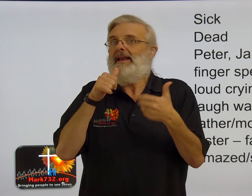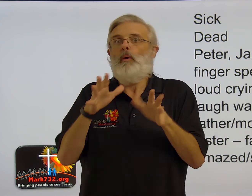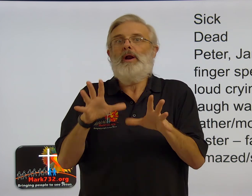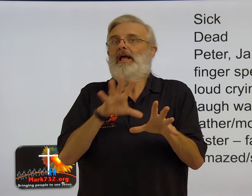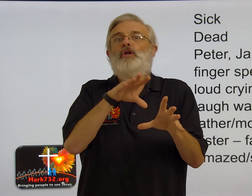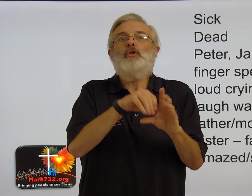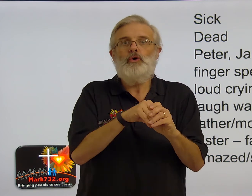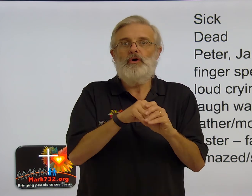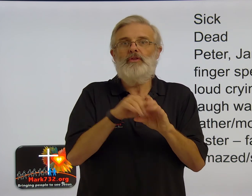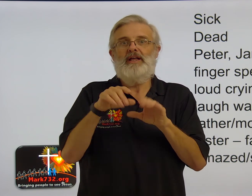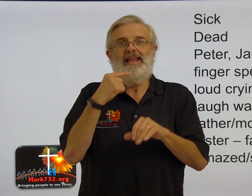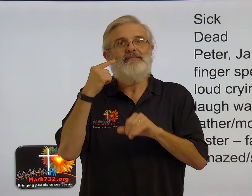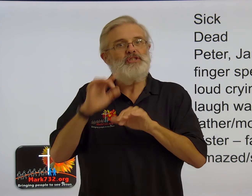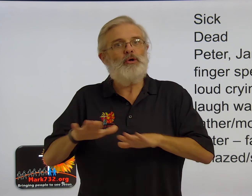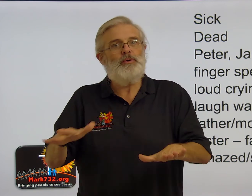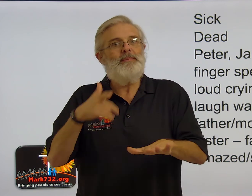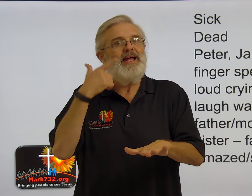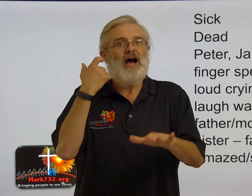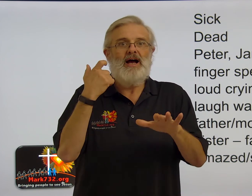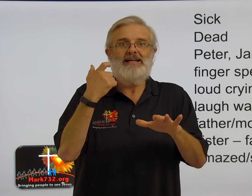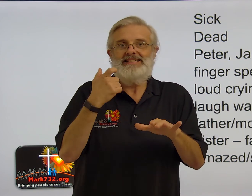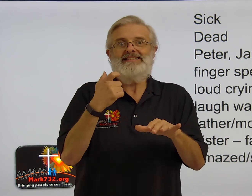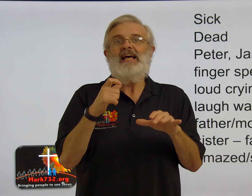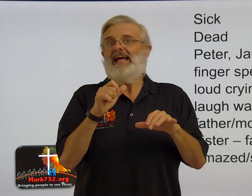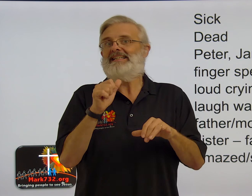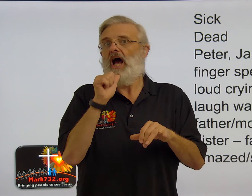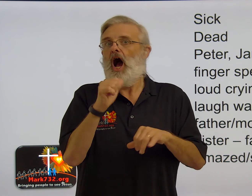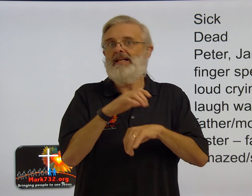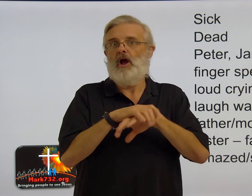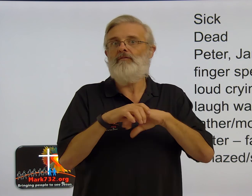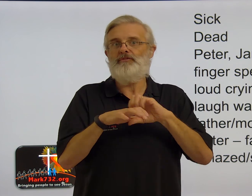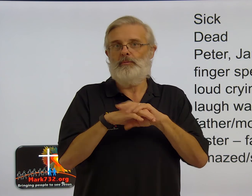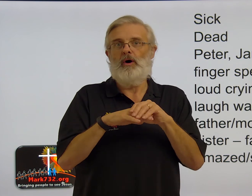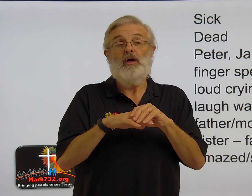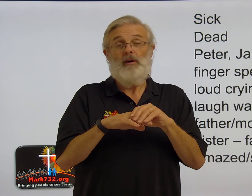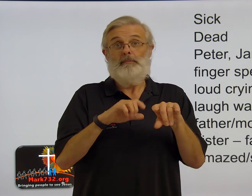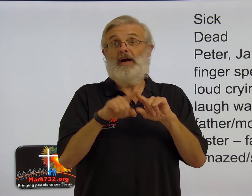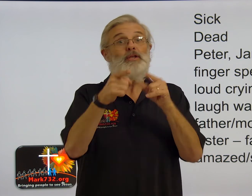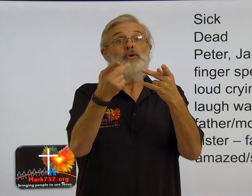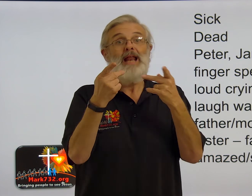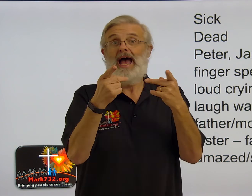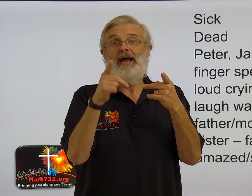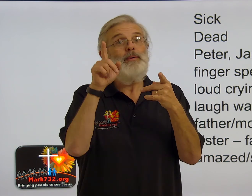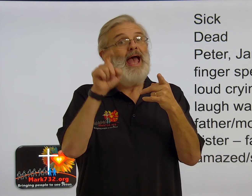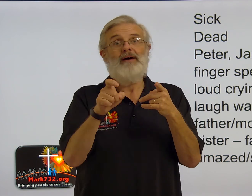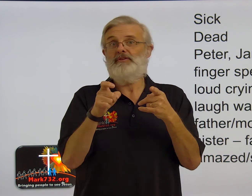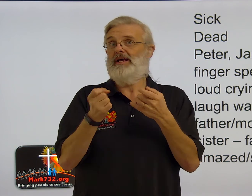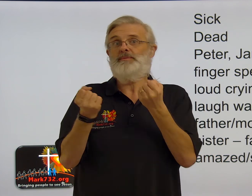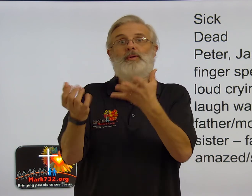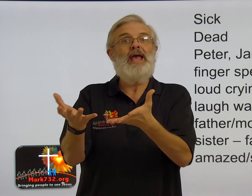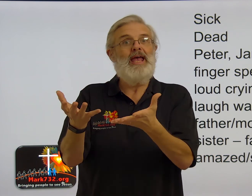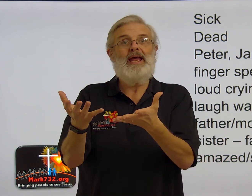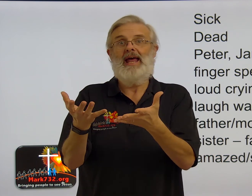want to include the deaf children because it's uncomfortable. But you and I, we have to explain and to